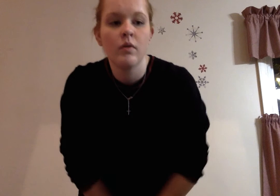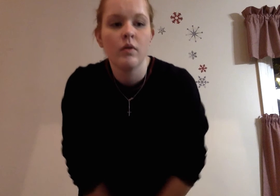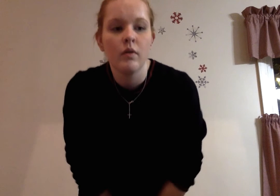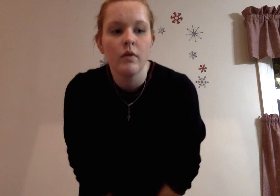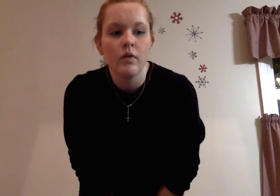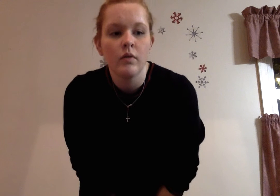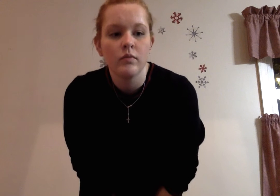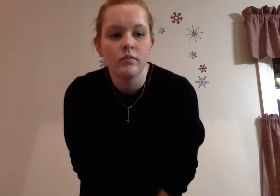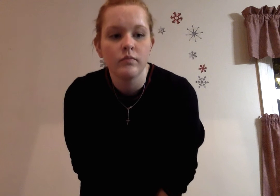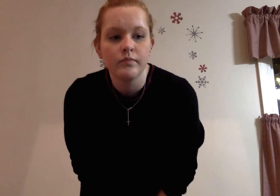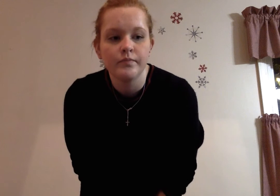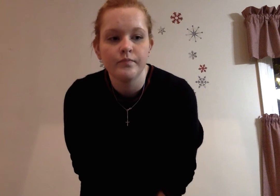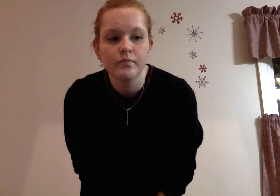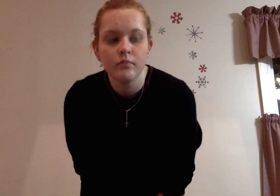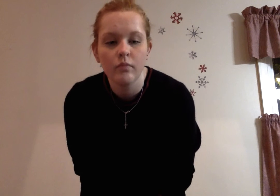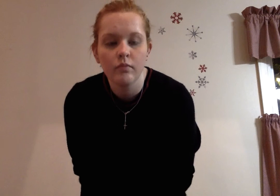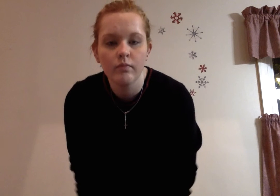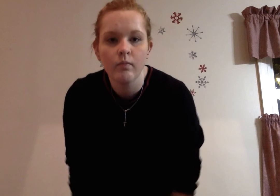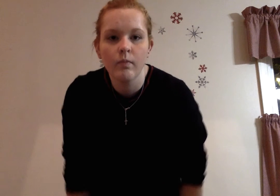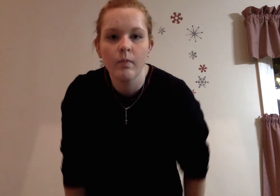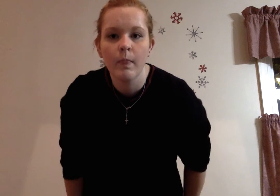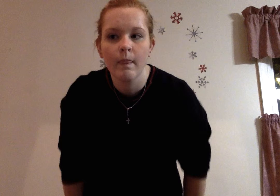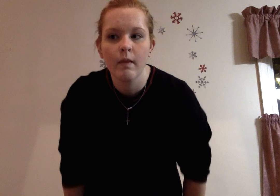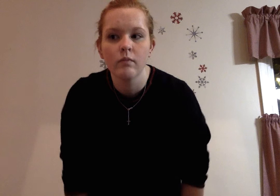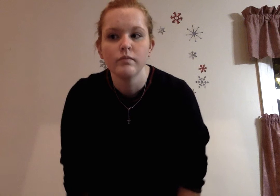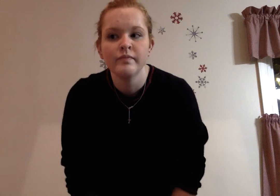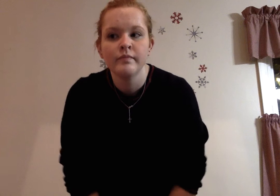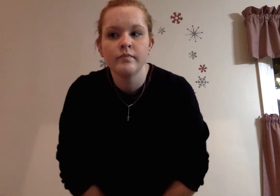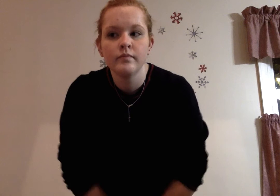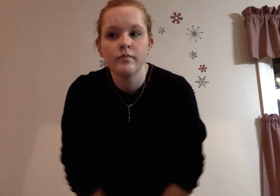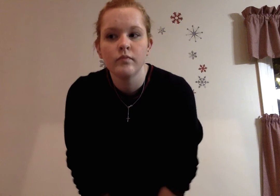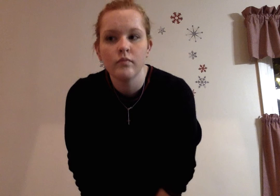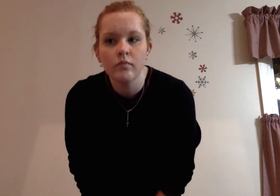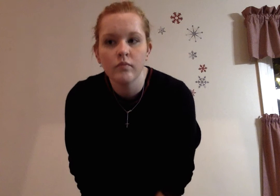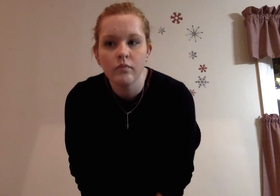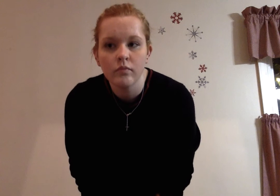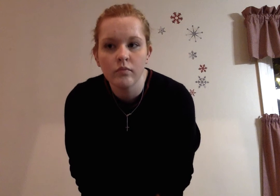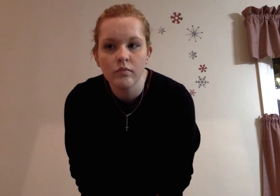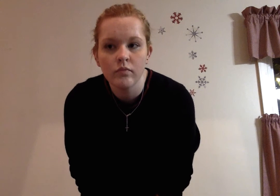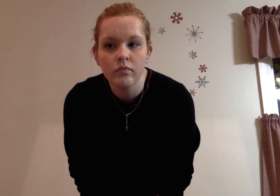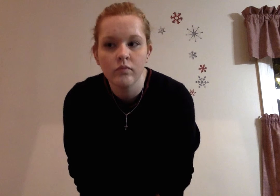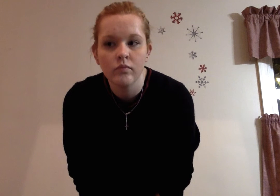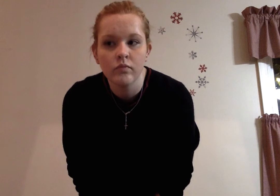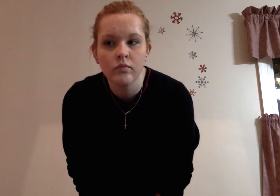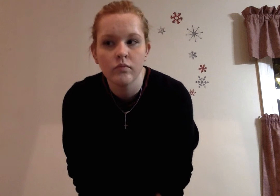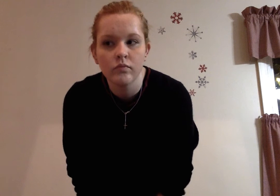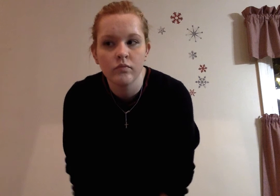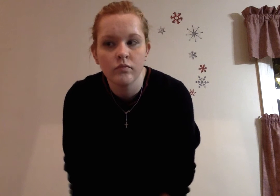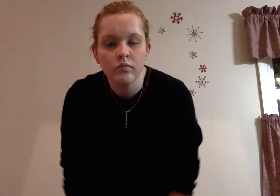And finally, in a lecture situation, the speaker often talks continuously for a long